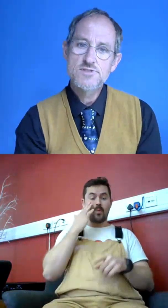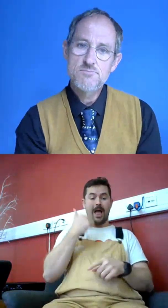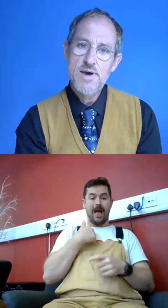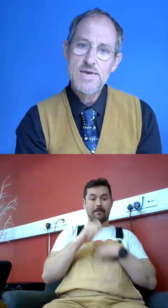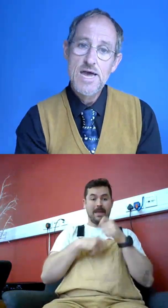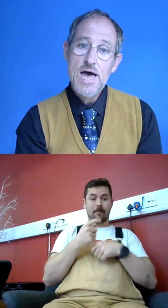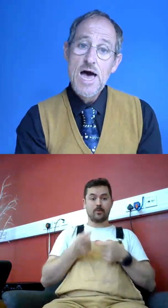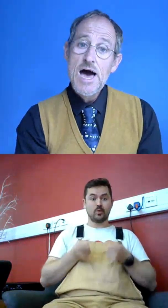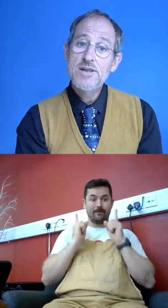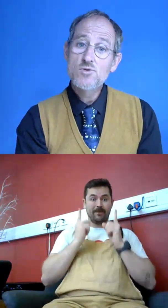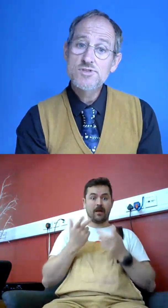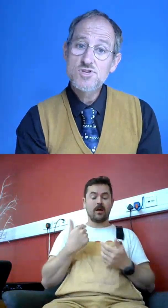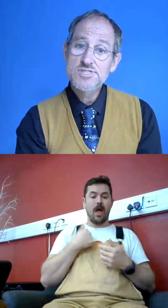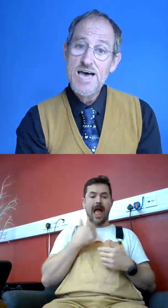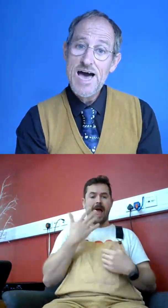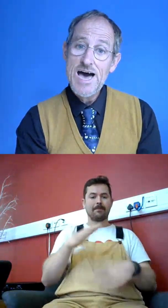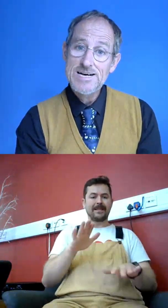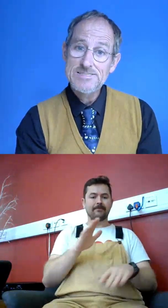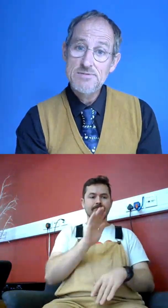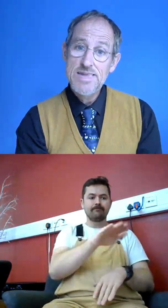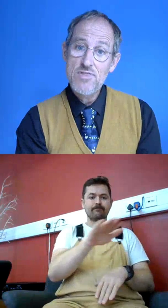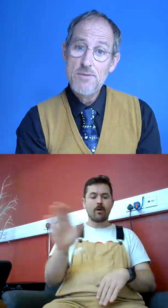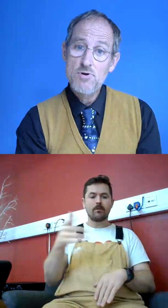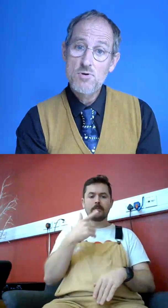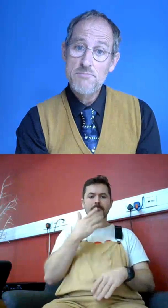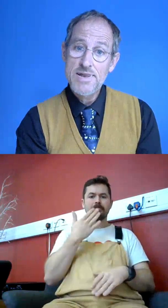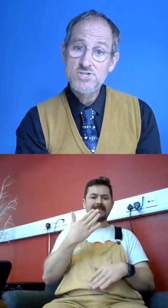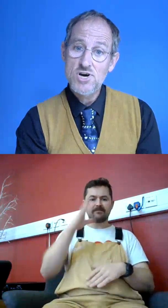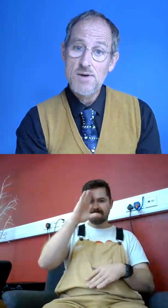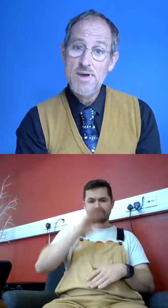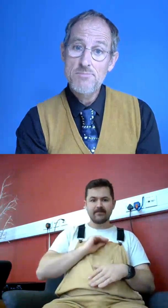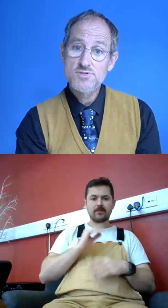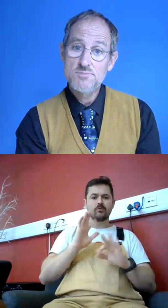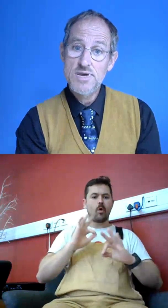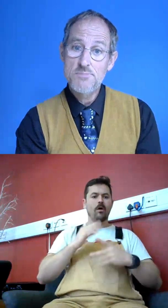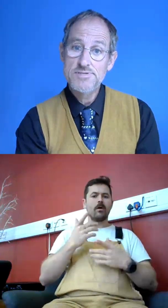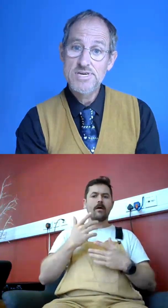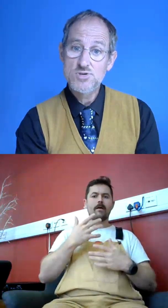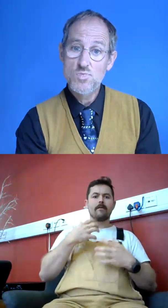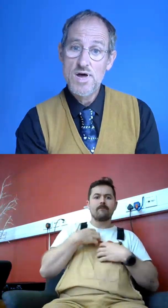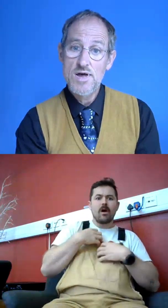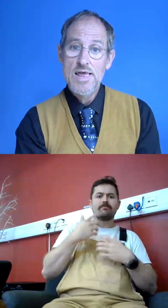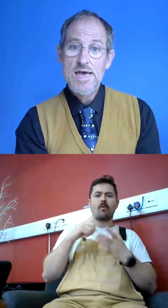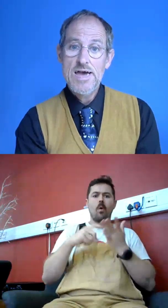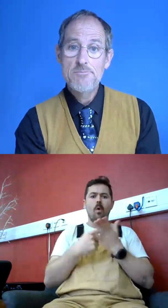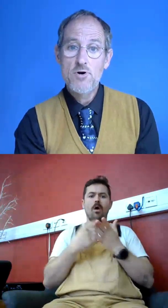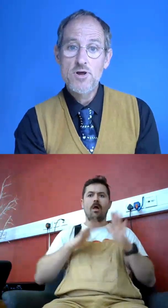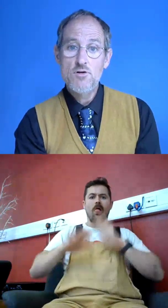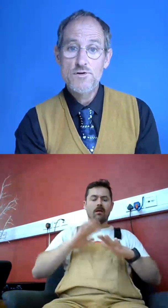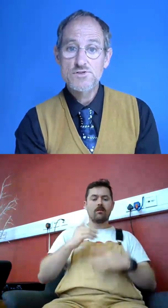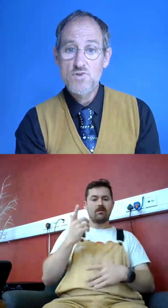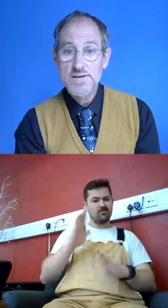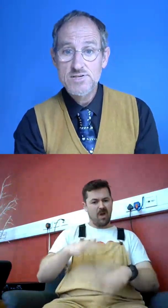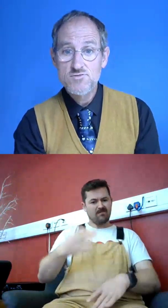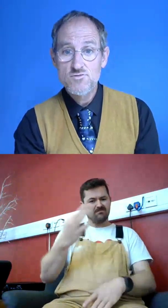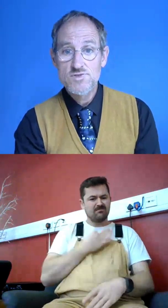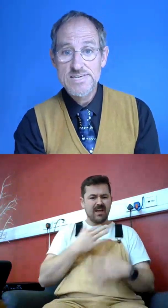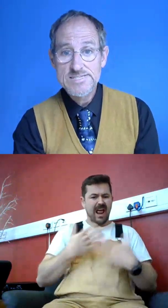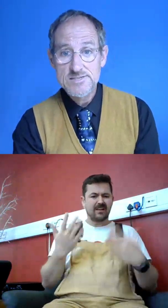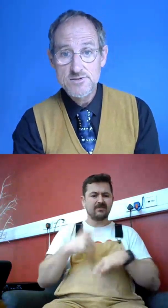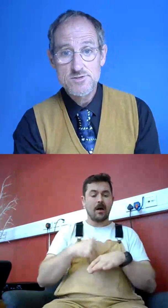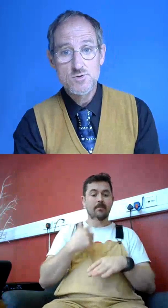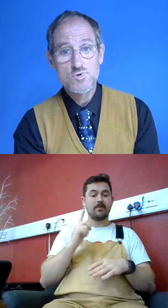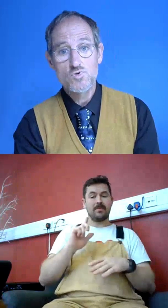company to make. And also, just to add, now that I've become manager, I'm able to be in a position where anybody who feels